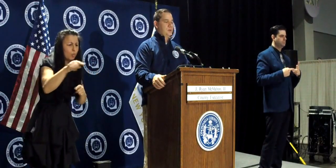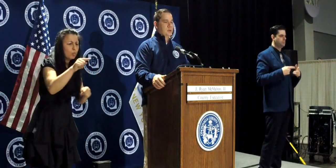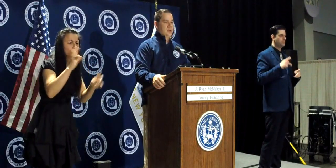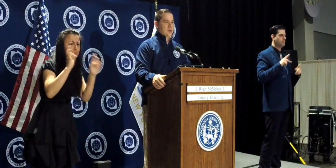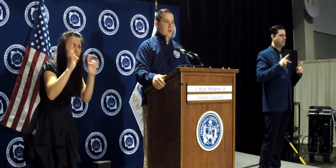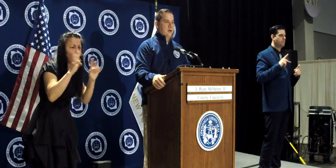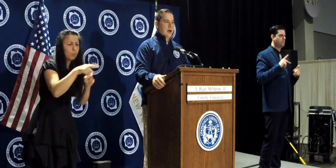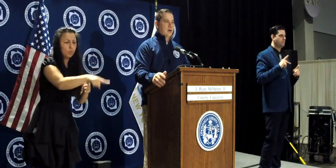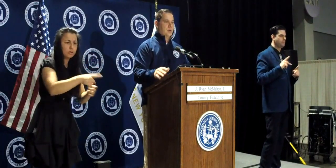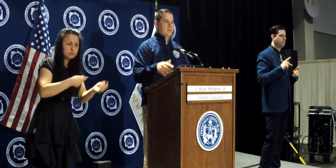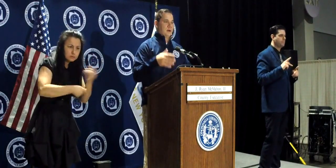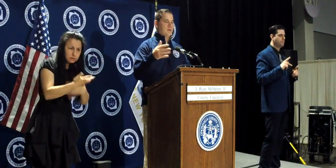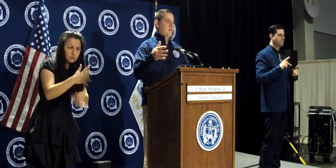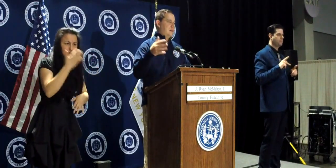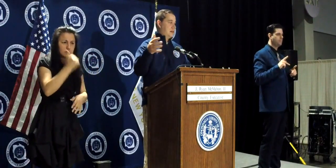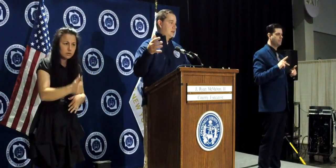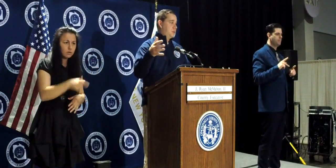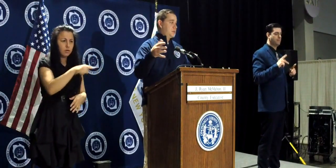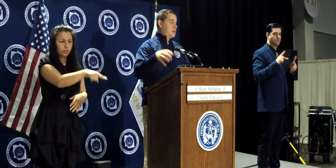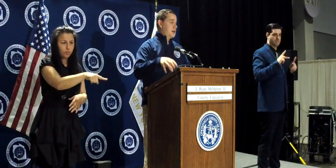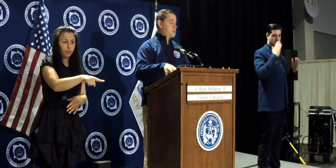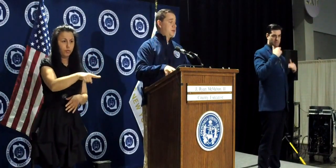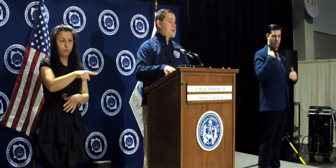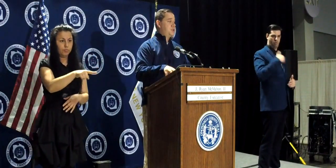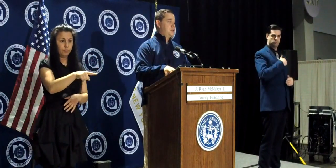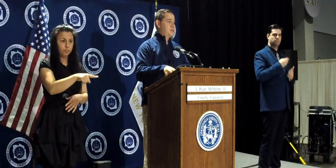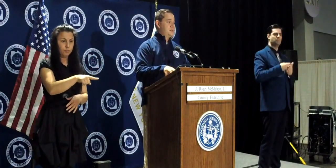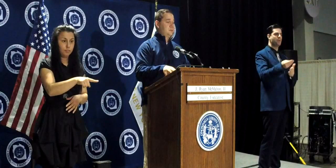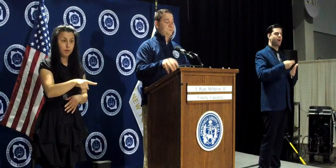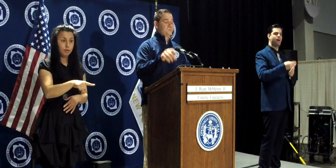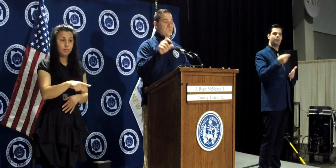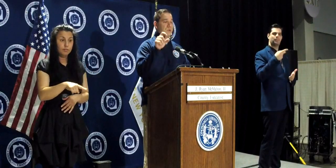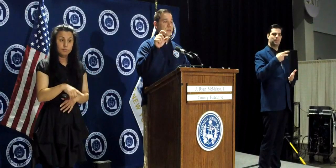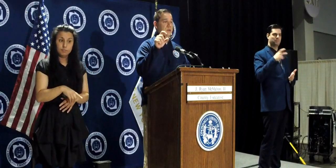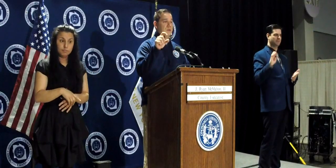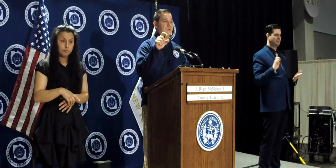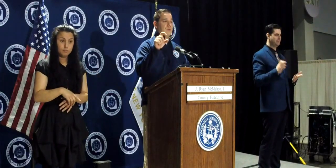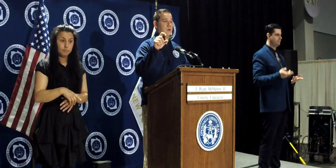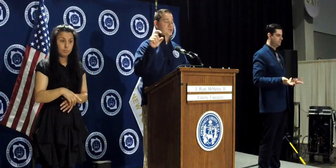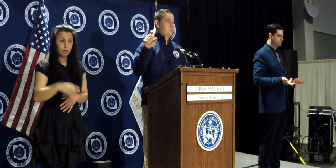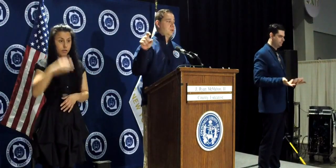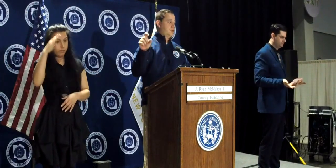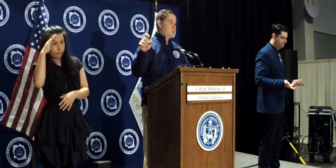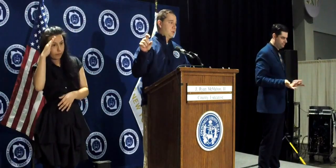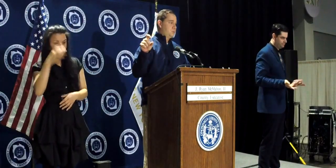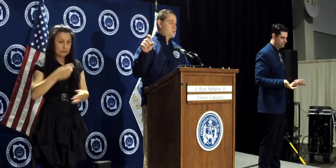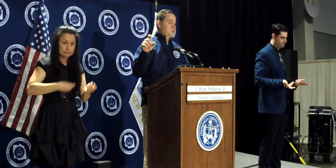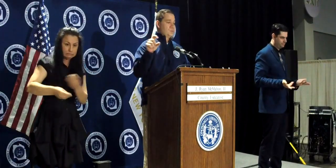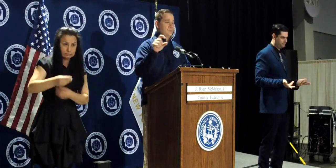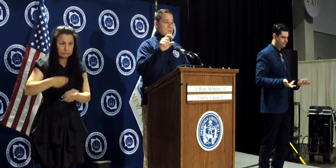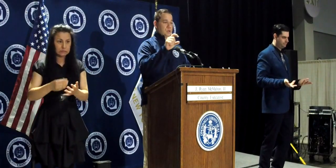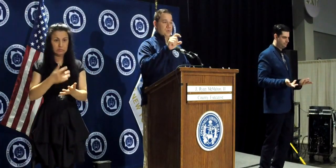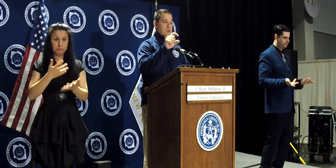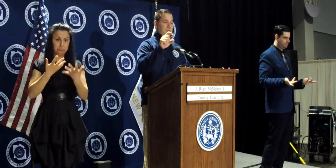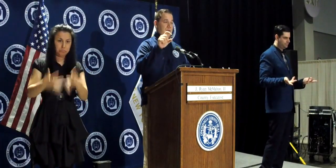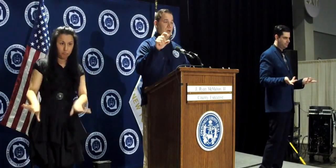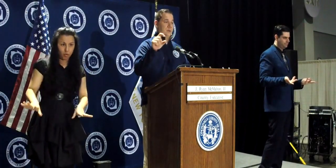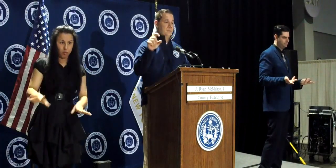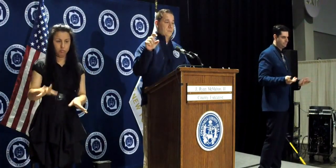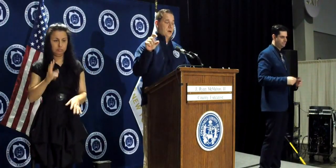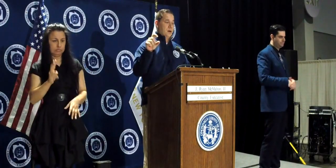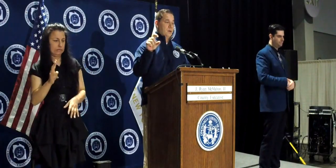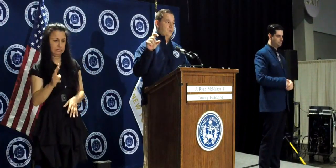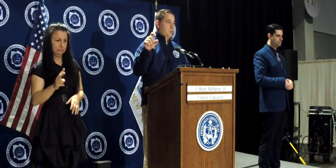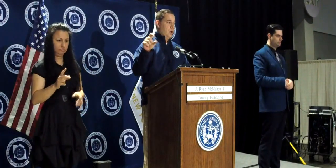to do. And how do we verify that expectation exists? In the federal stimulus bill, the community